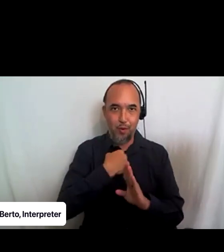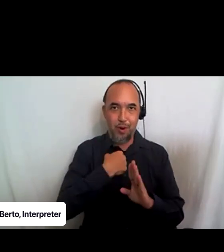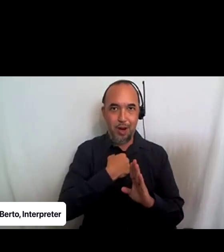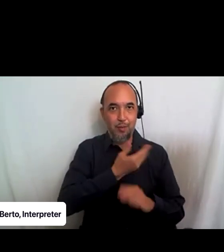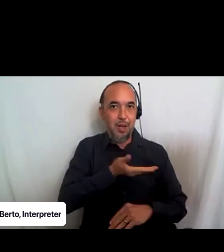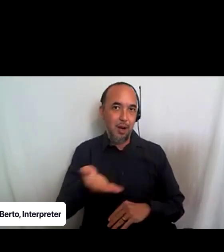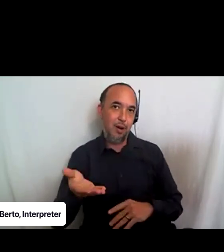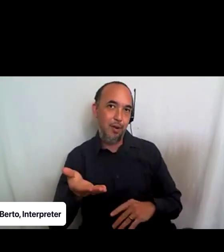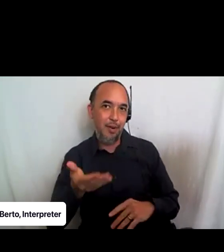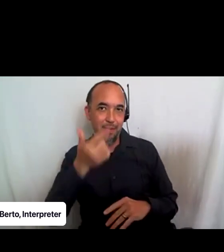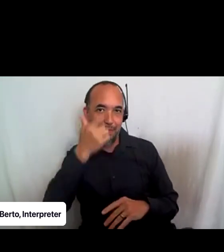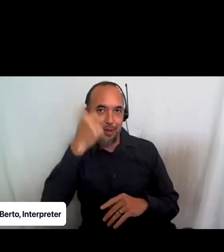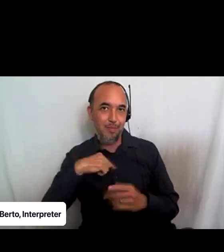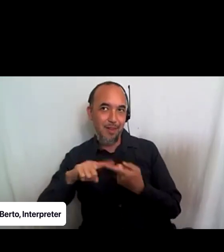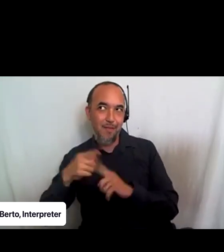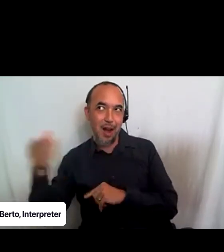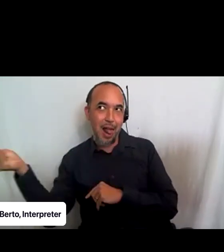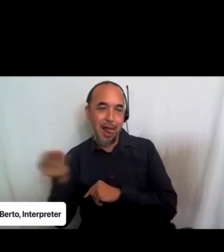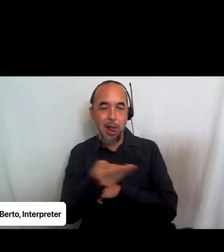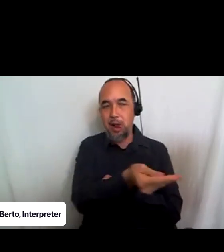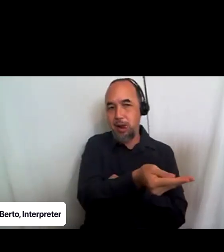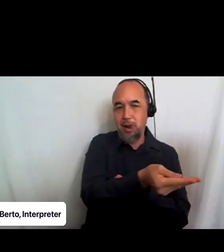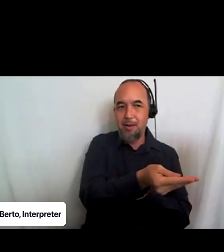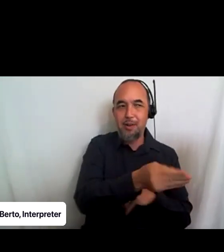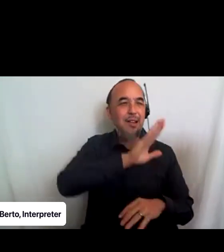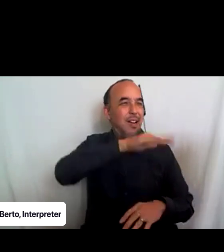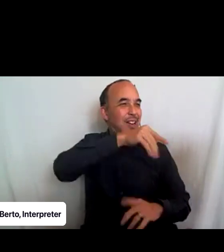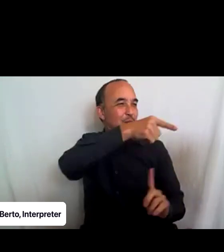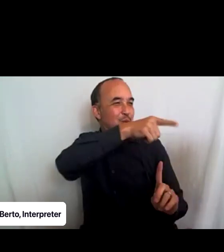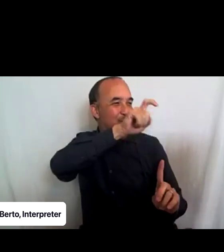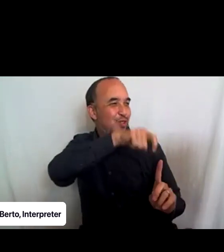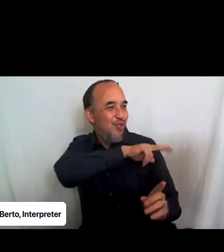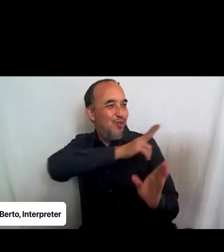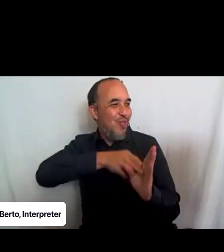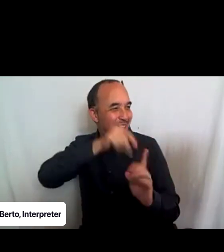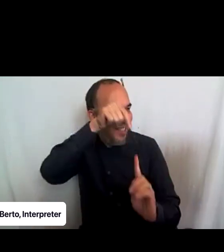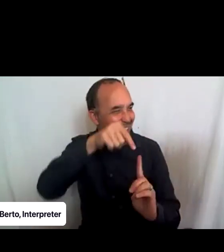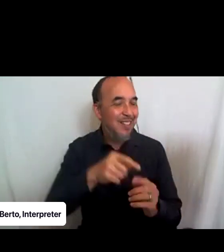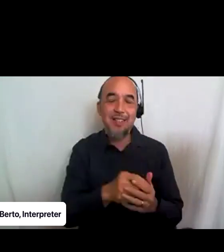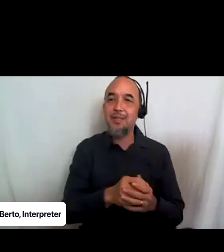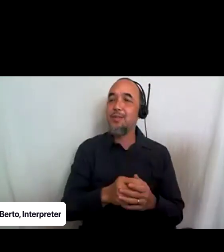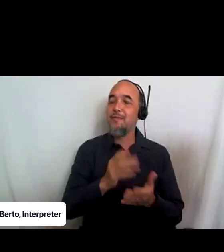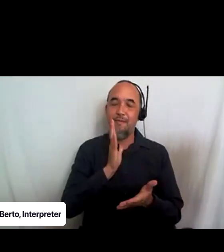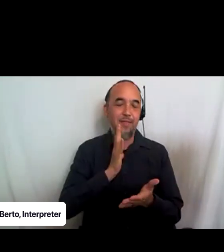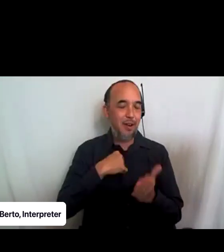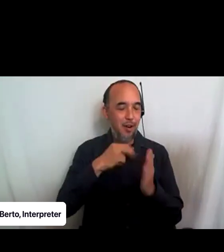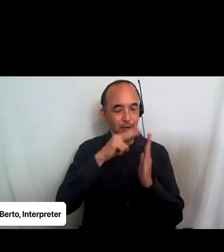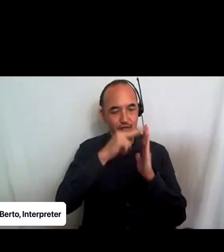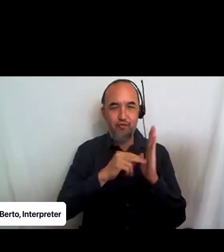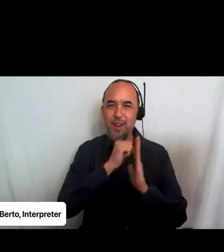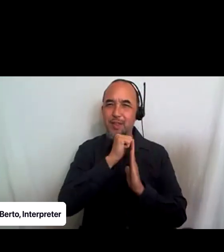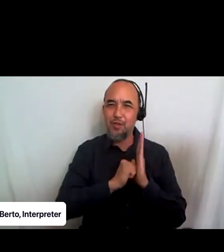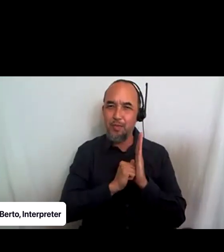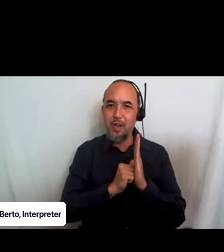friend of mine got their hands on it. And they're like, Samba, this should be something you should do. So I read the script, and there wasn't a character